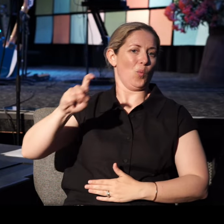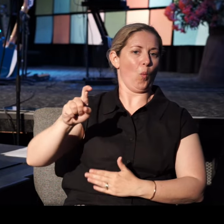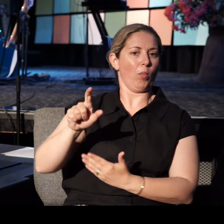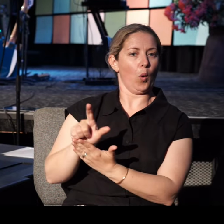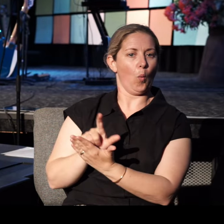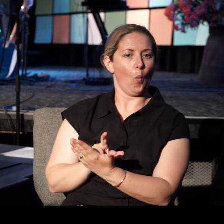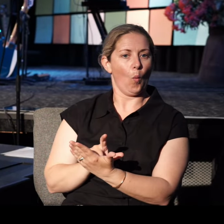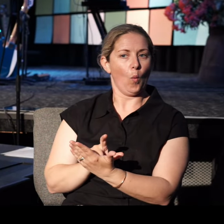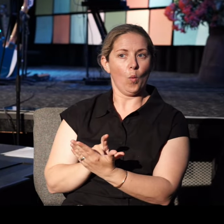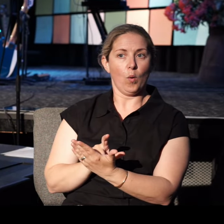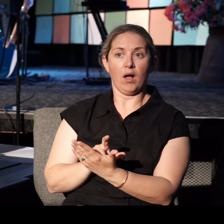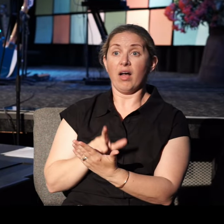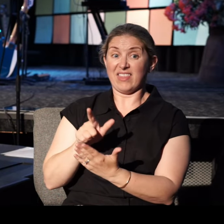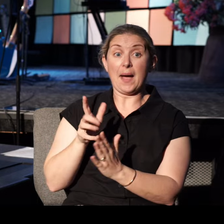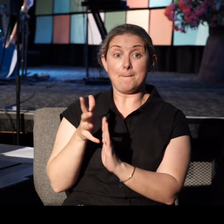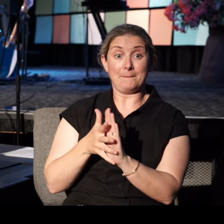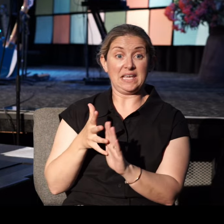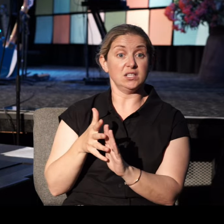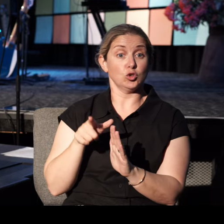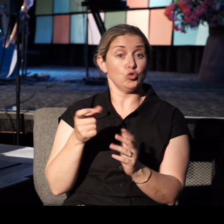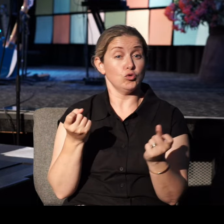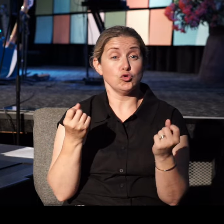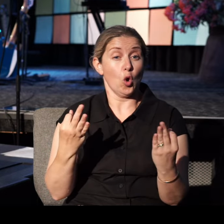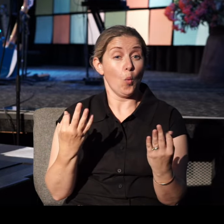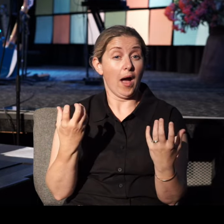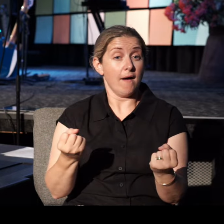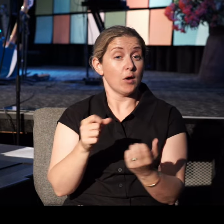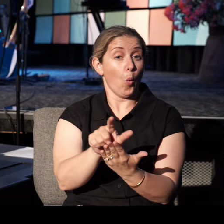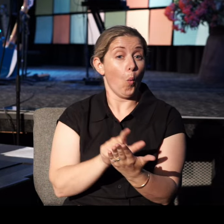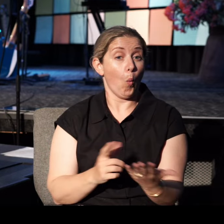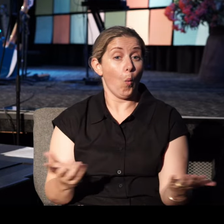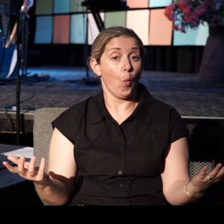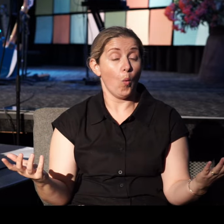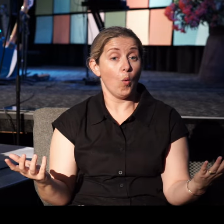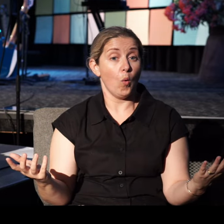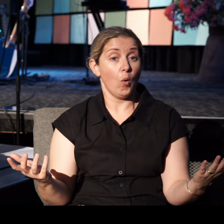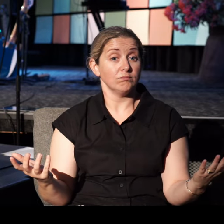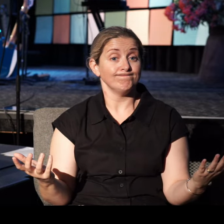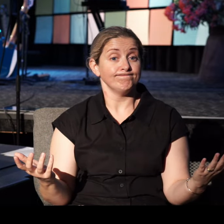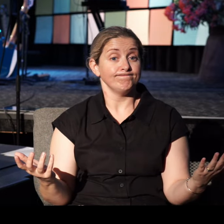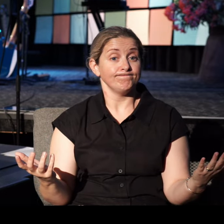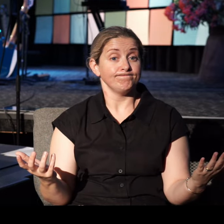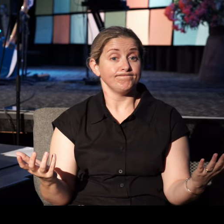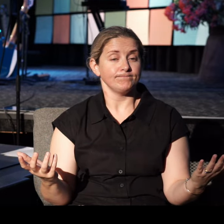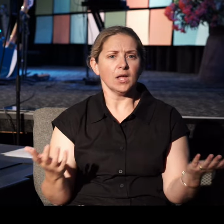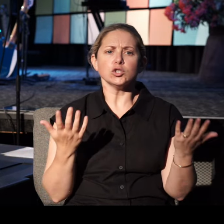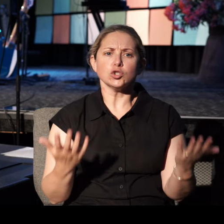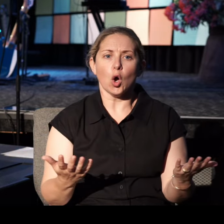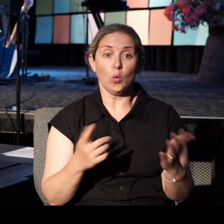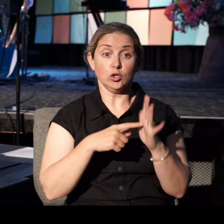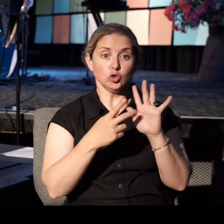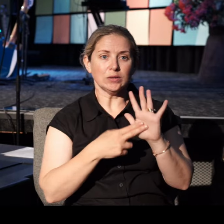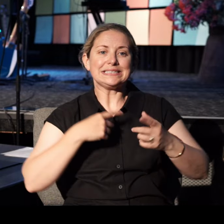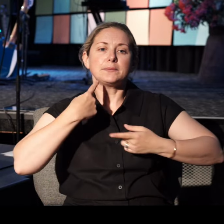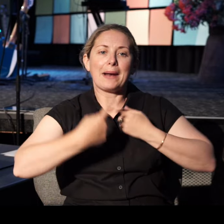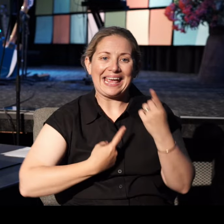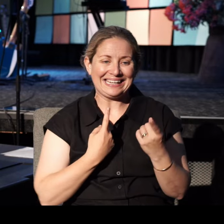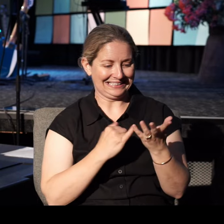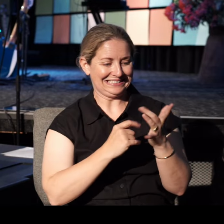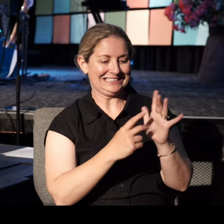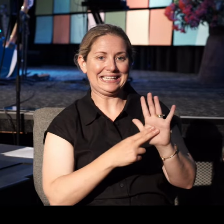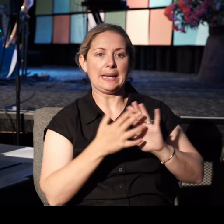Everyone who sins breaks the law because sin is lawlessness. What he's doing here is defining sin for us, and what he helps us see